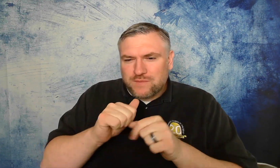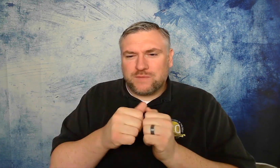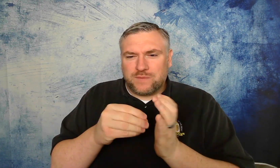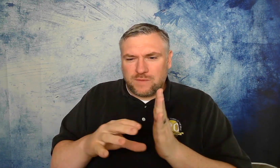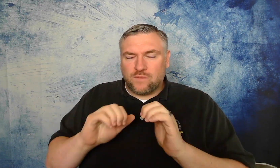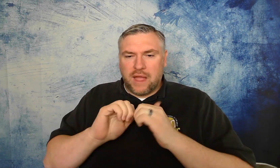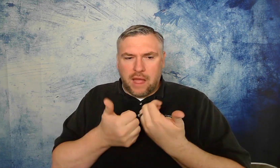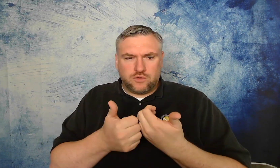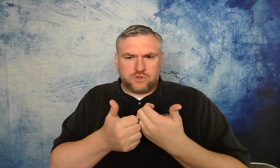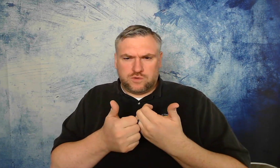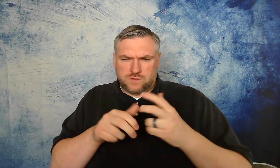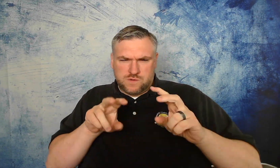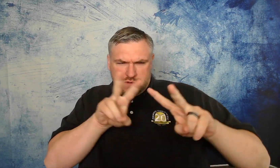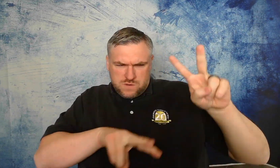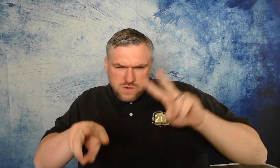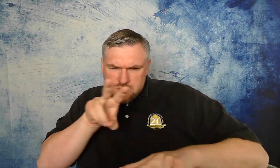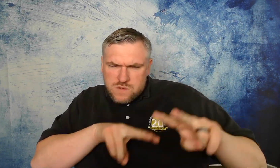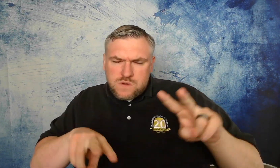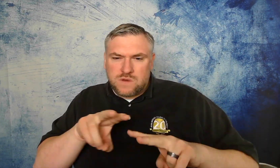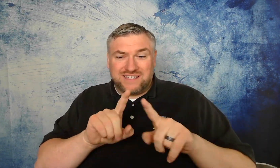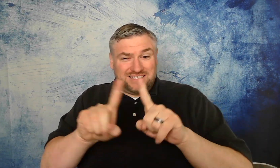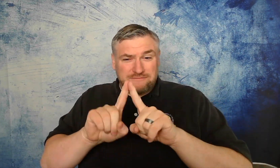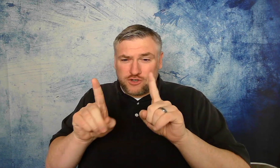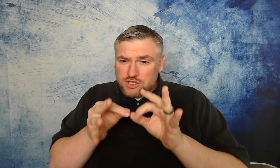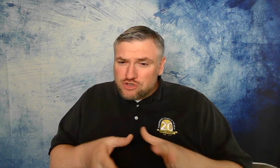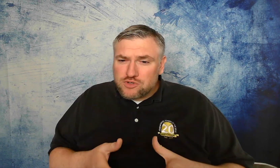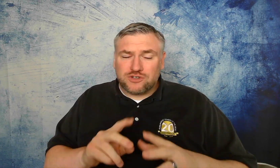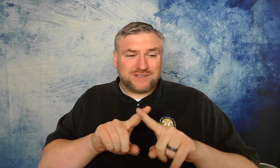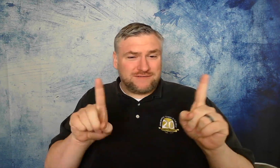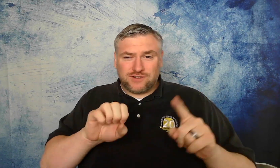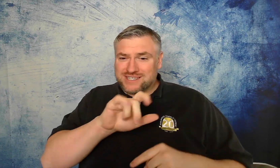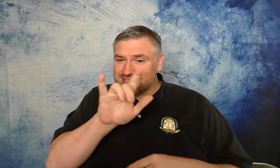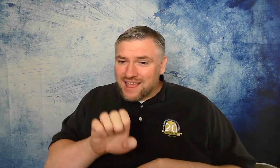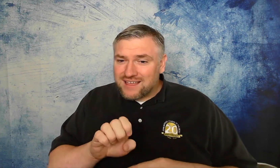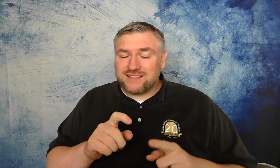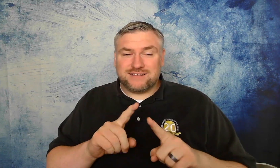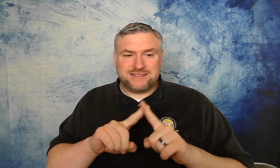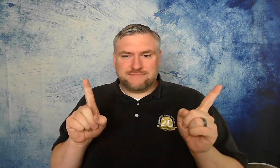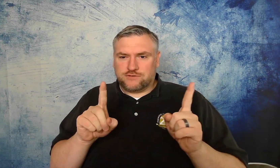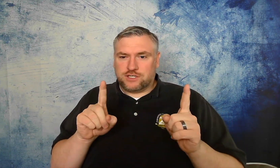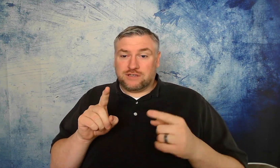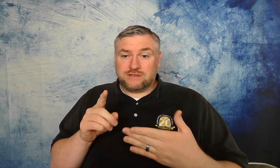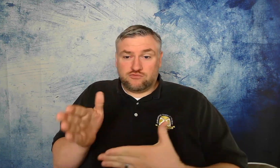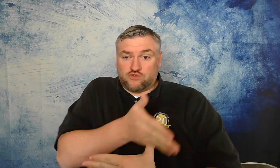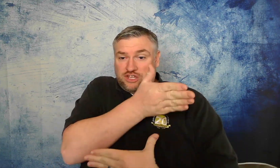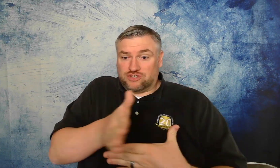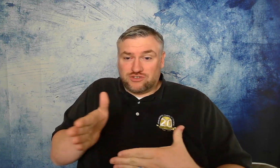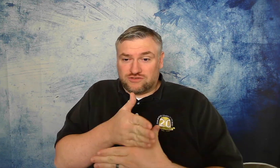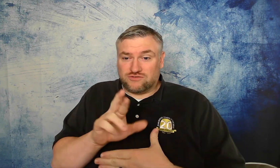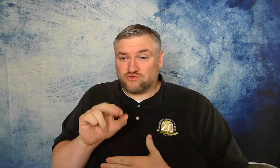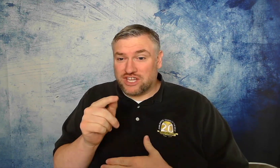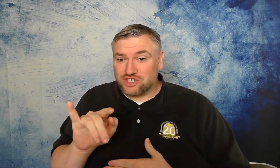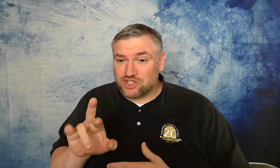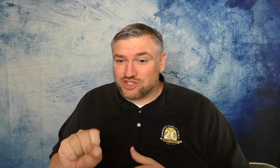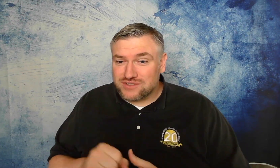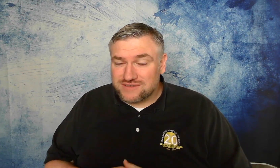ASL access. So we need to practice with students how to watch different interpreters, different styles, different registers.